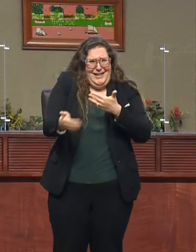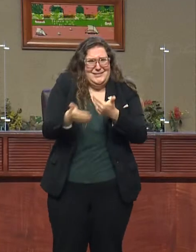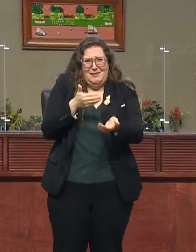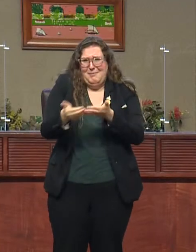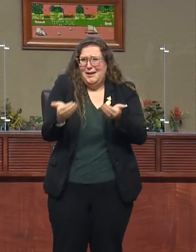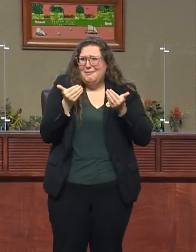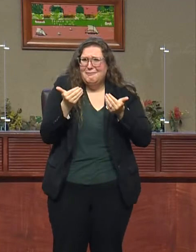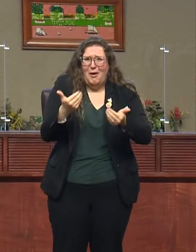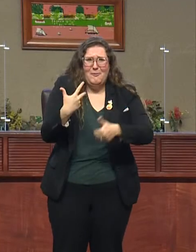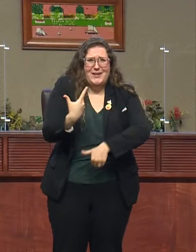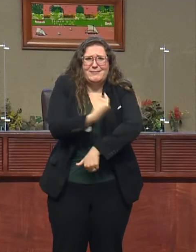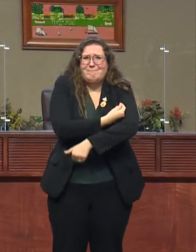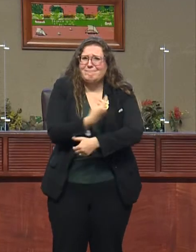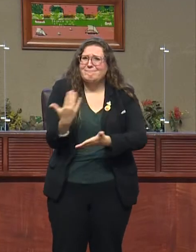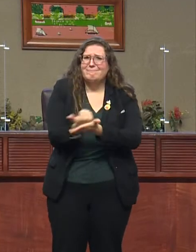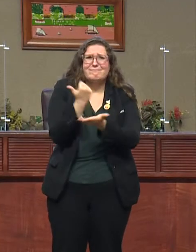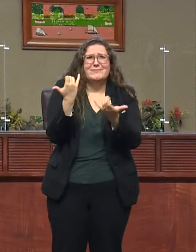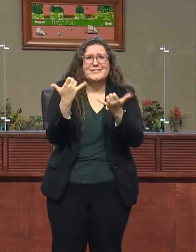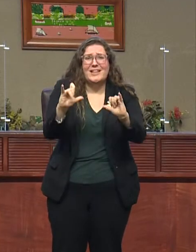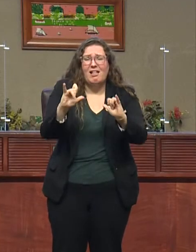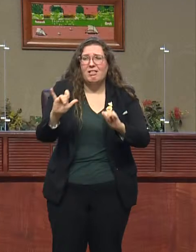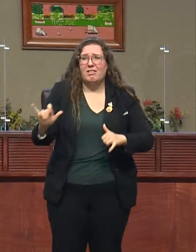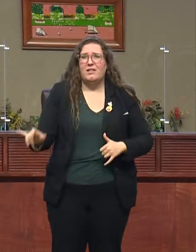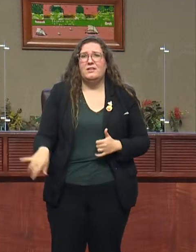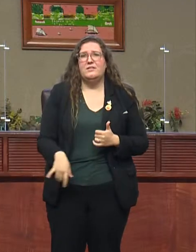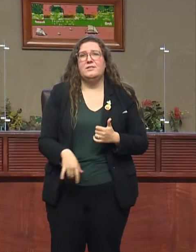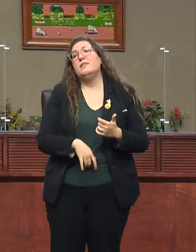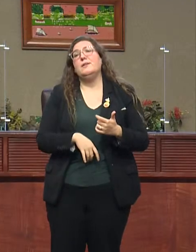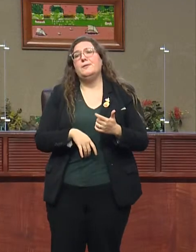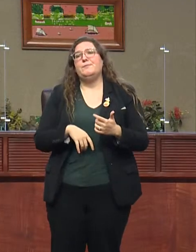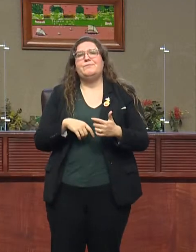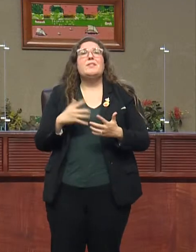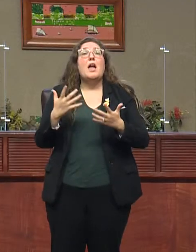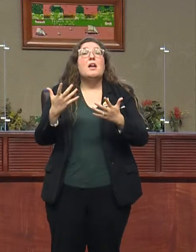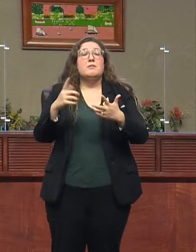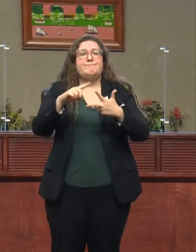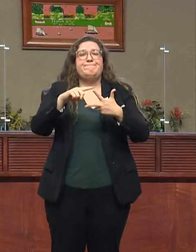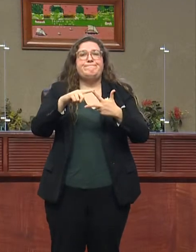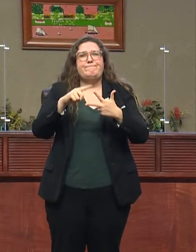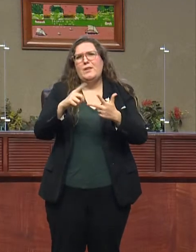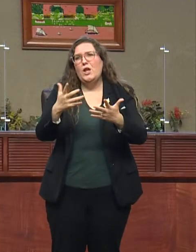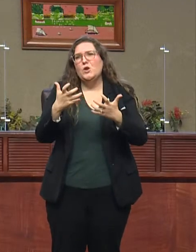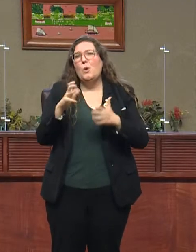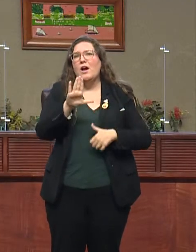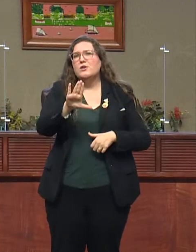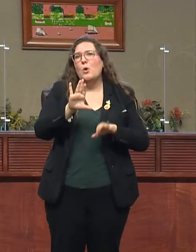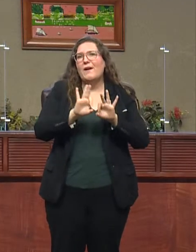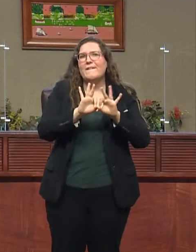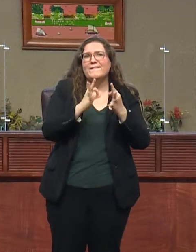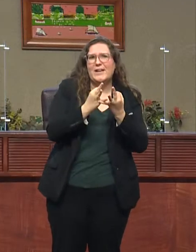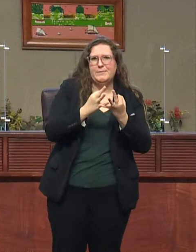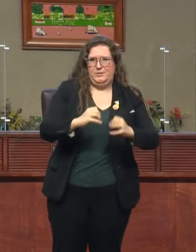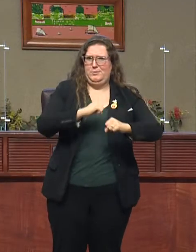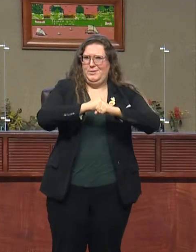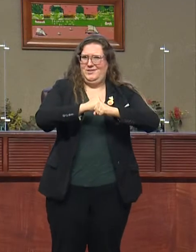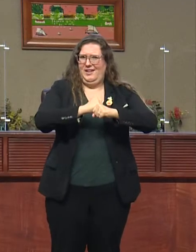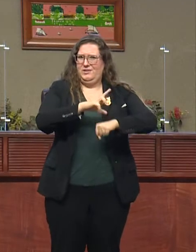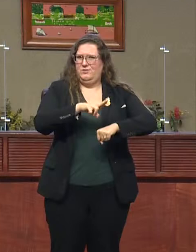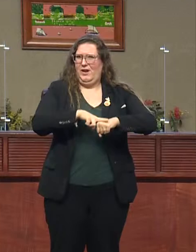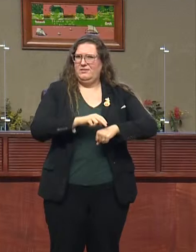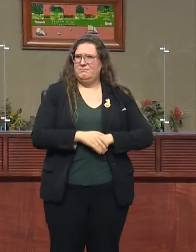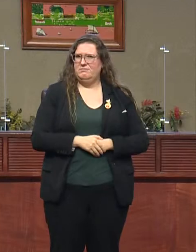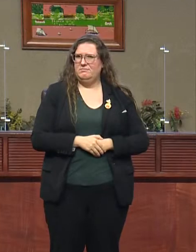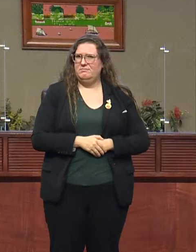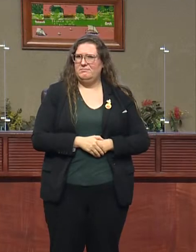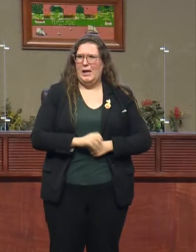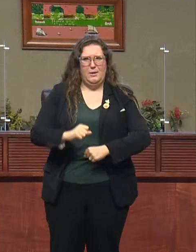get the vaccine. The second reason is to protect your family from getting this infection, protecting the